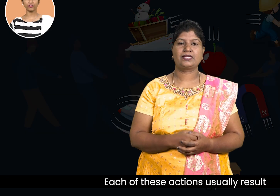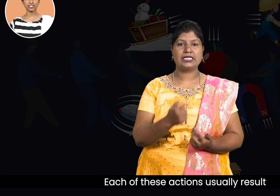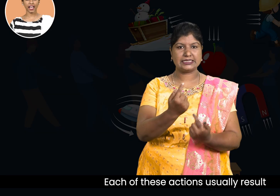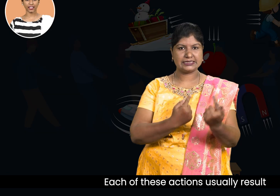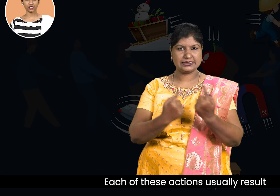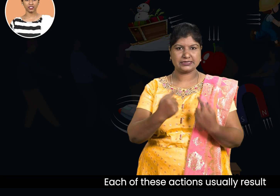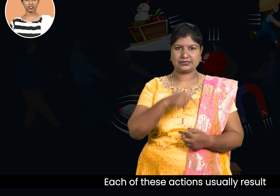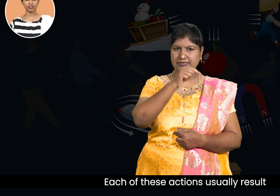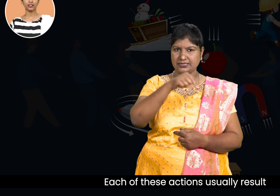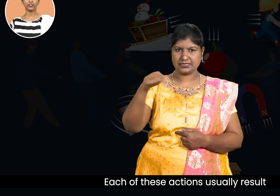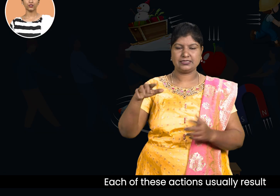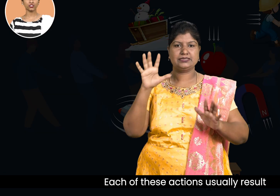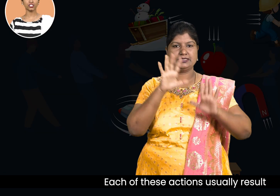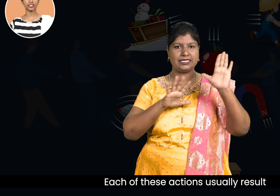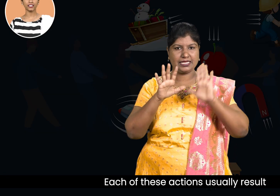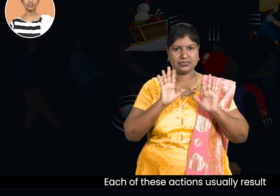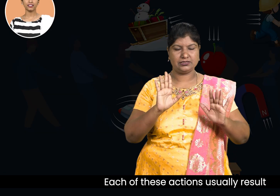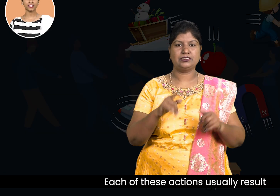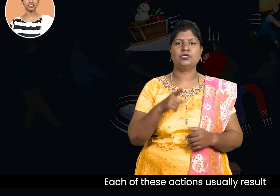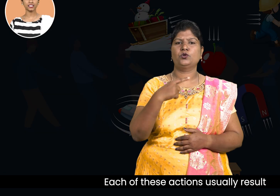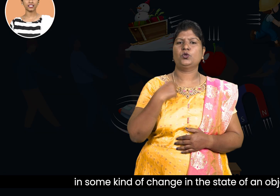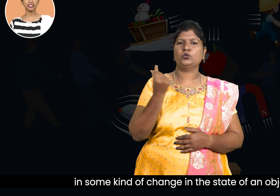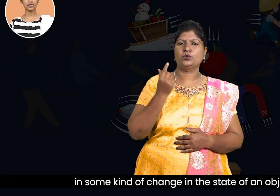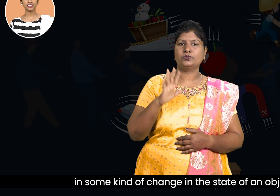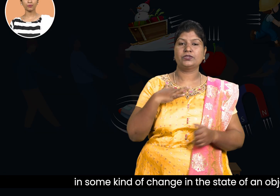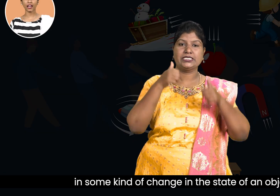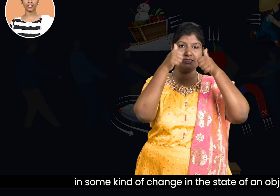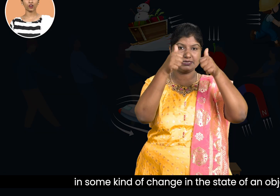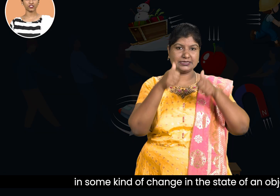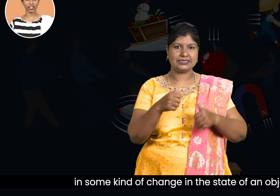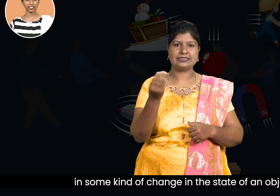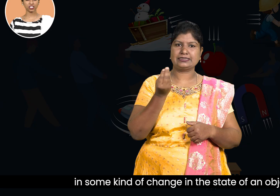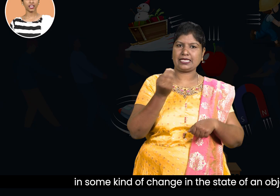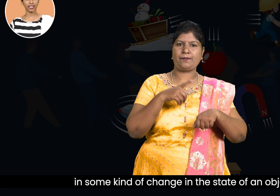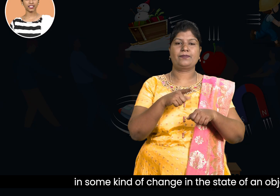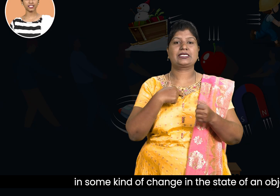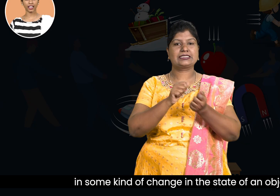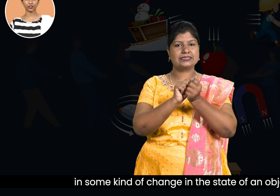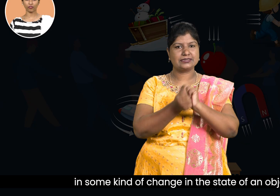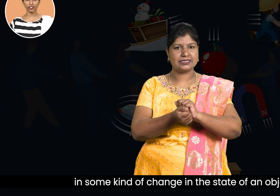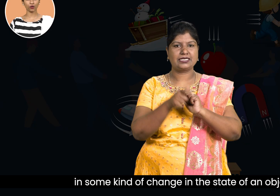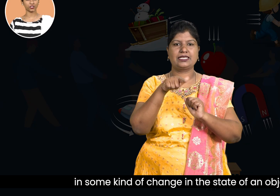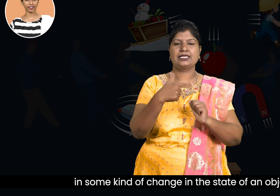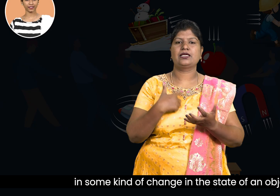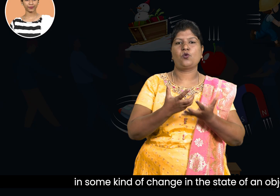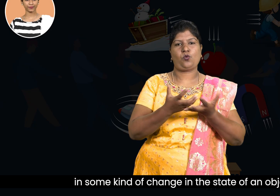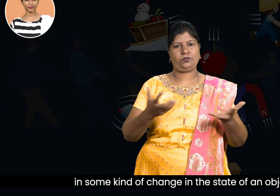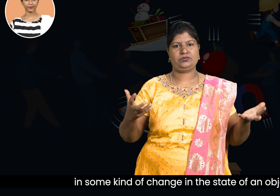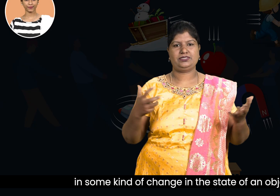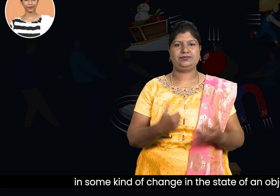Each of these actions usually results in some kind of change in the state of an